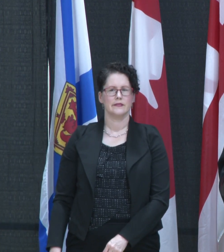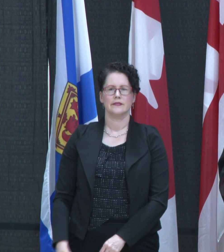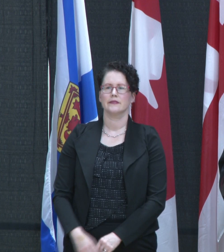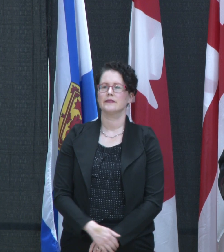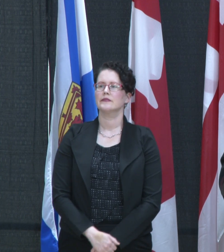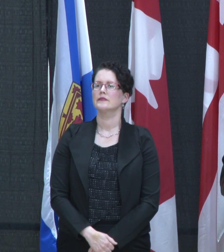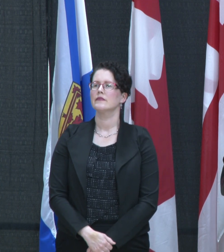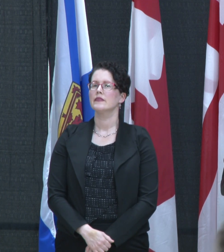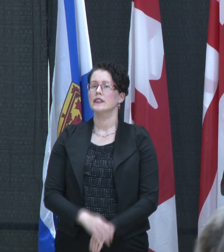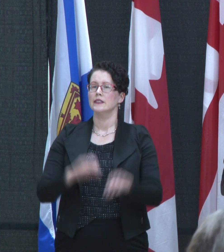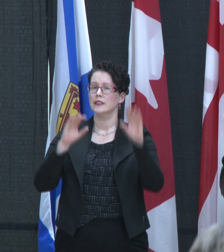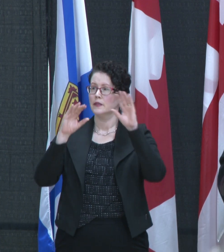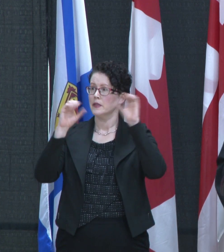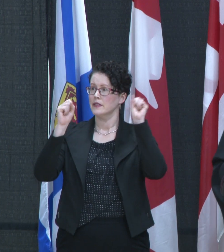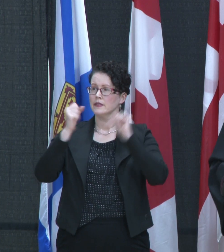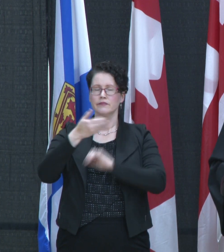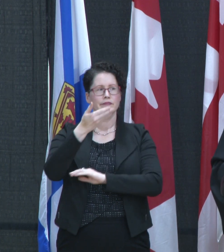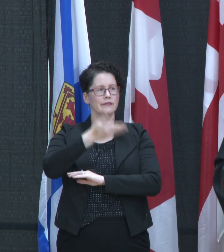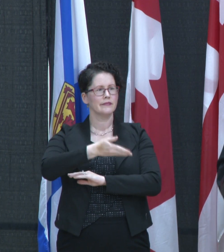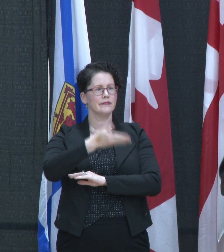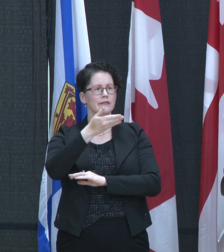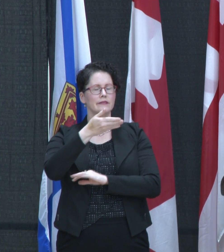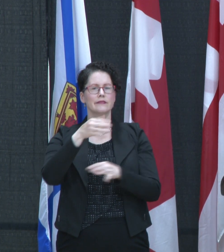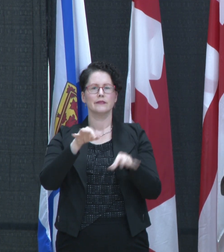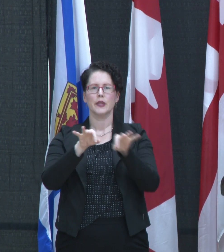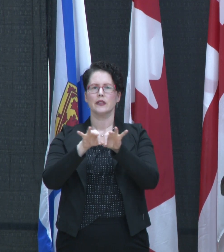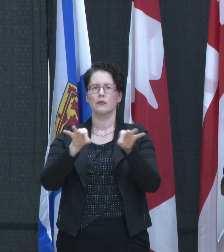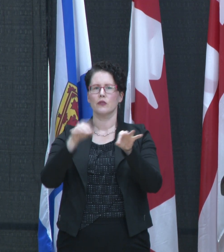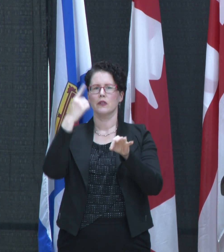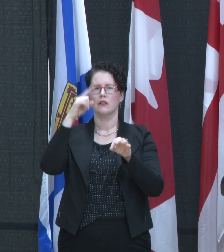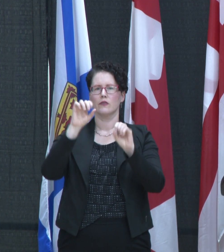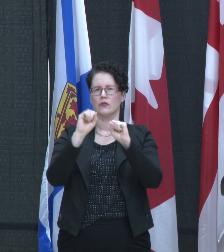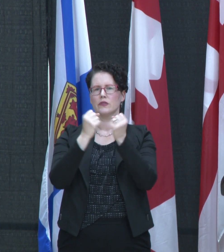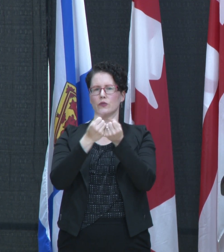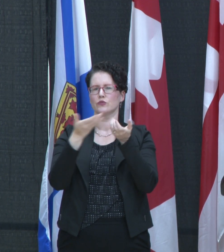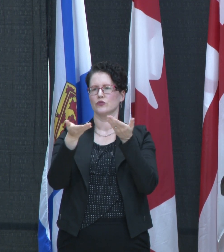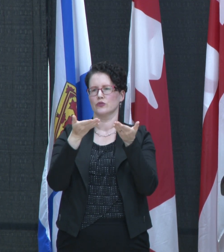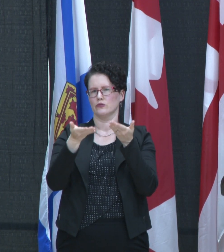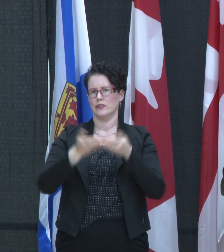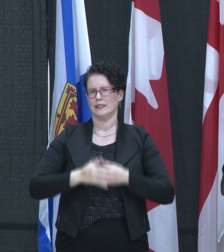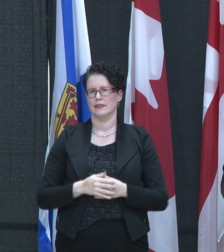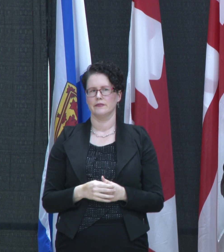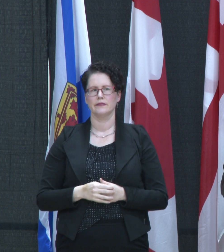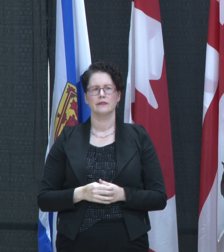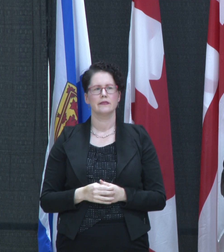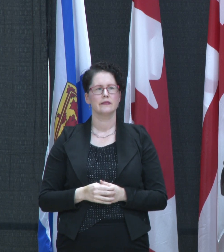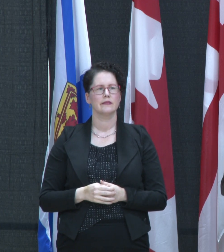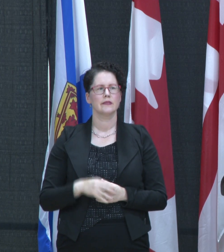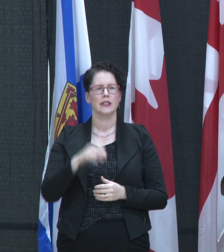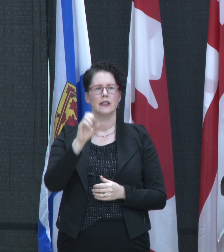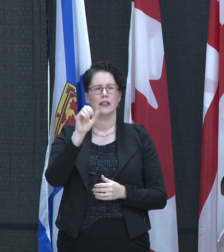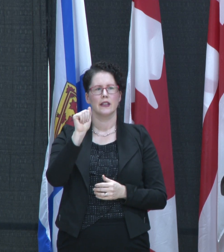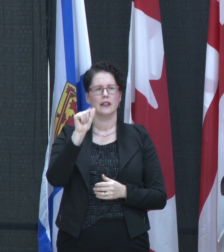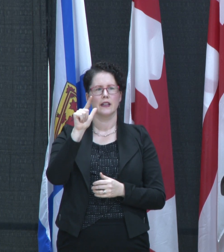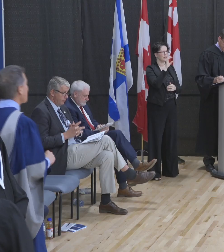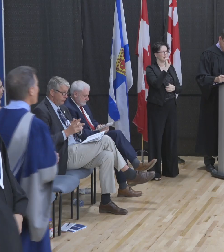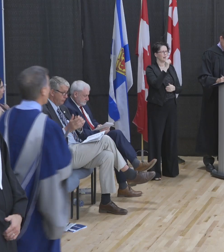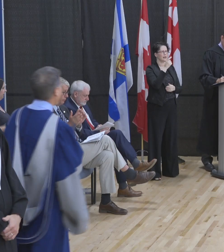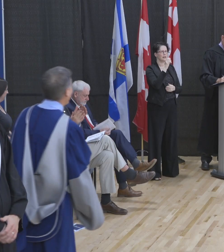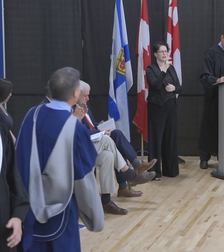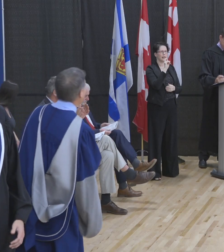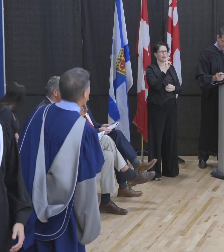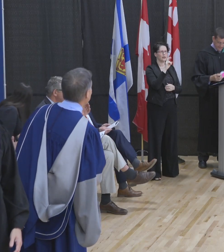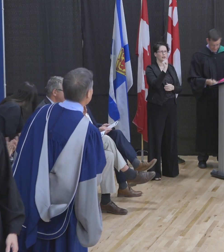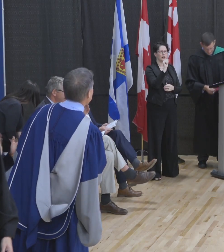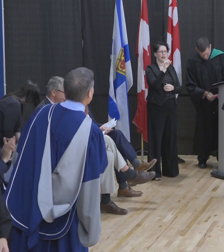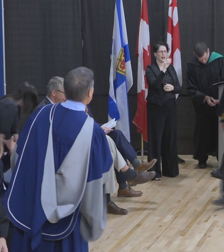Mr. President, the candidates for the Diploma in Social Services. Alexander Adams.